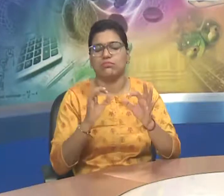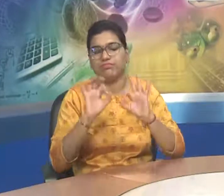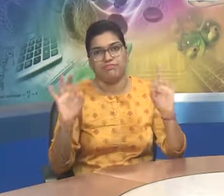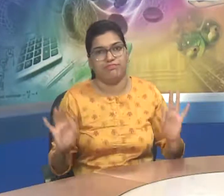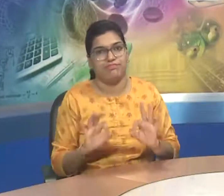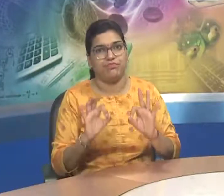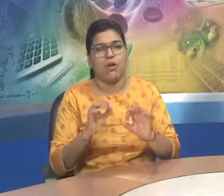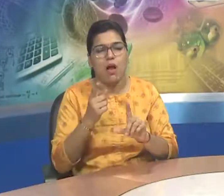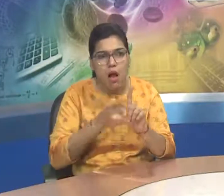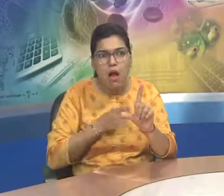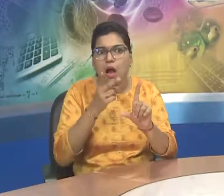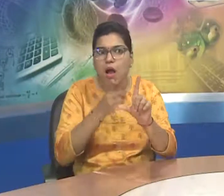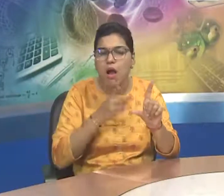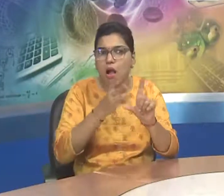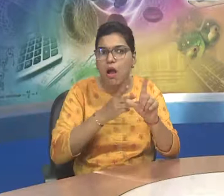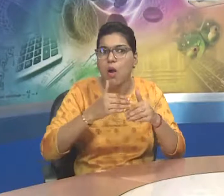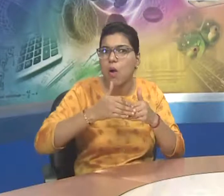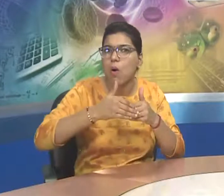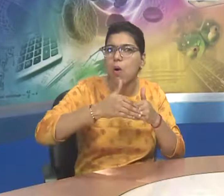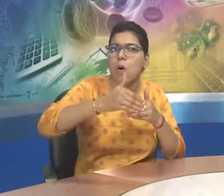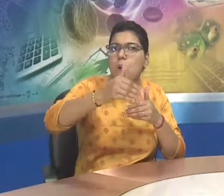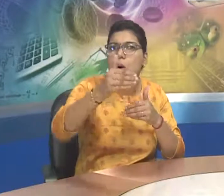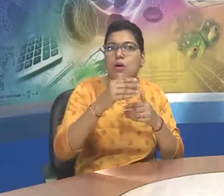to drug may take